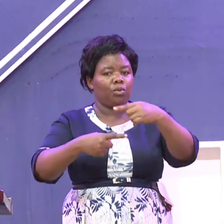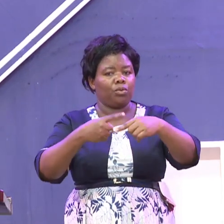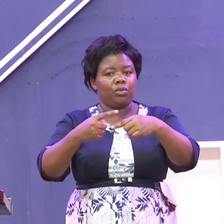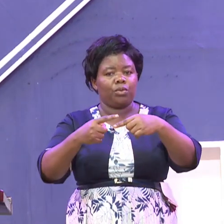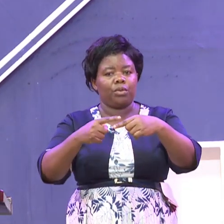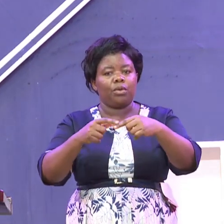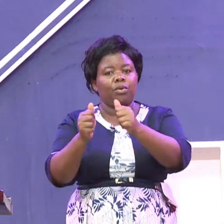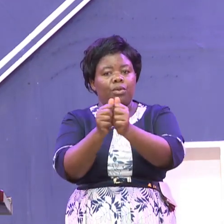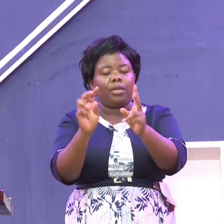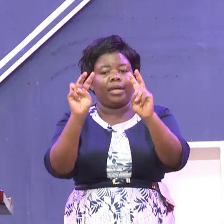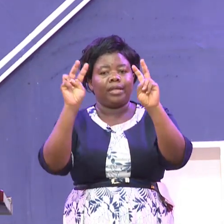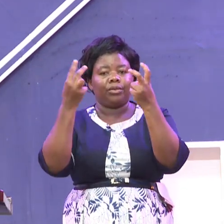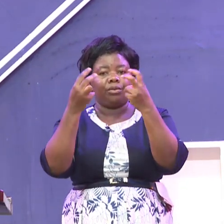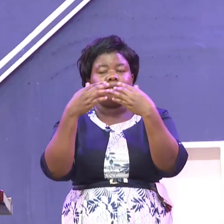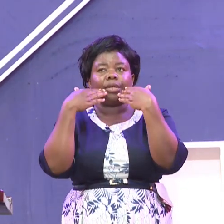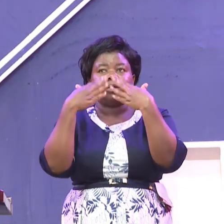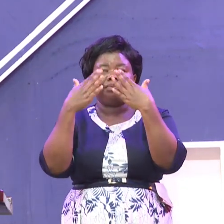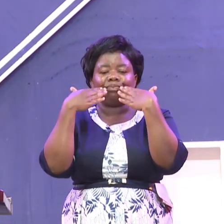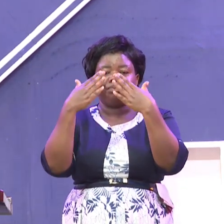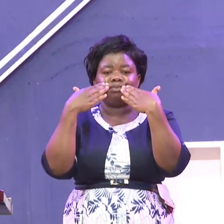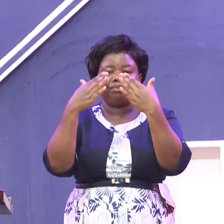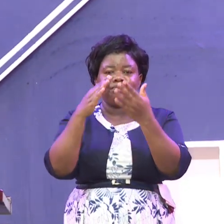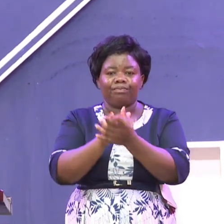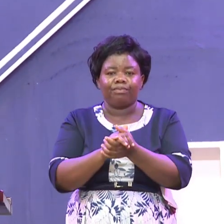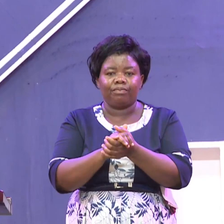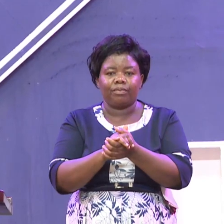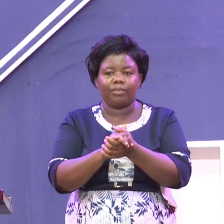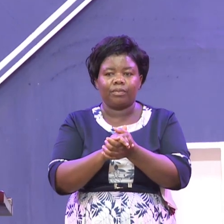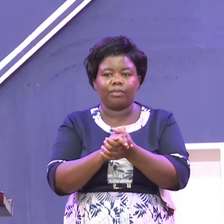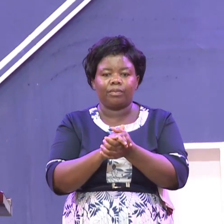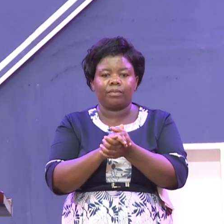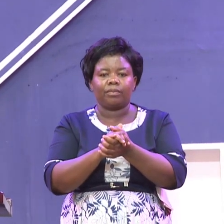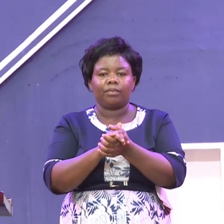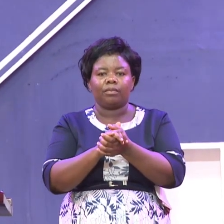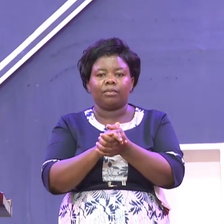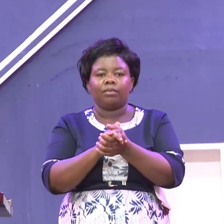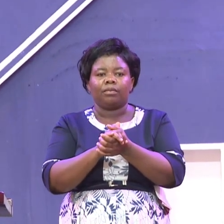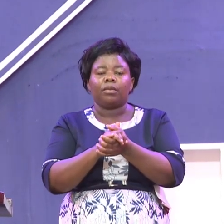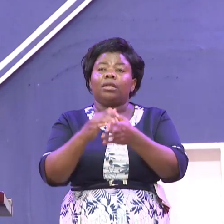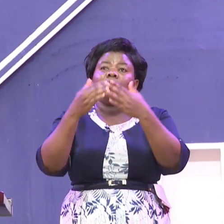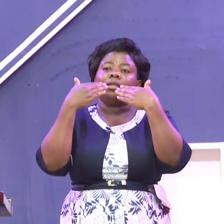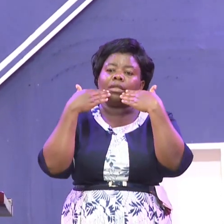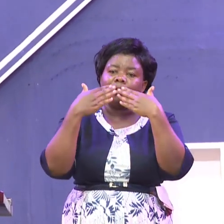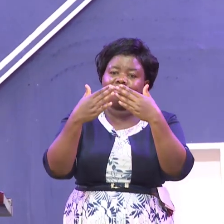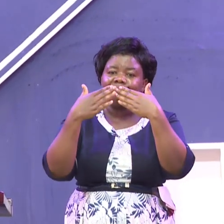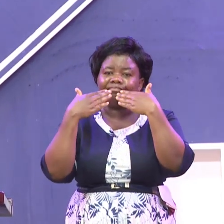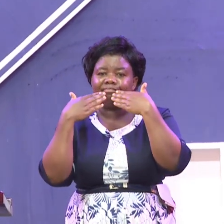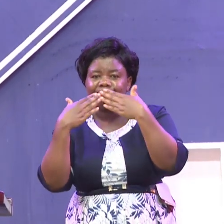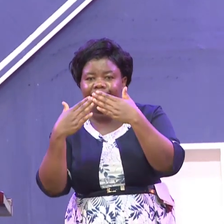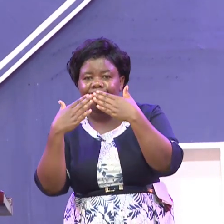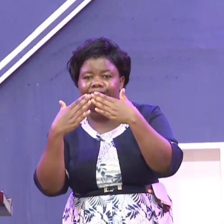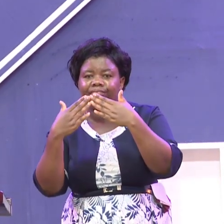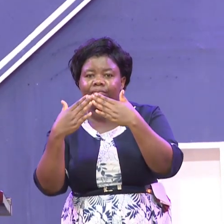n'omulamu ogw'okwebaza. We are still continuing with our theme of thanksgiving. Okwebaza ne